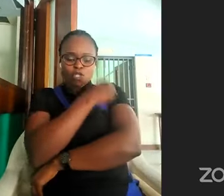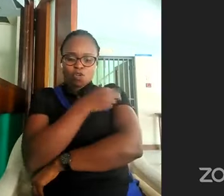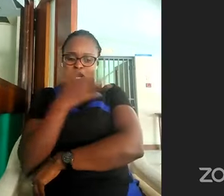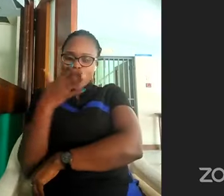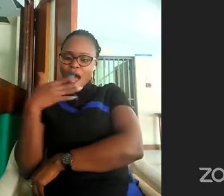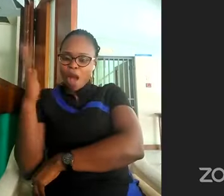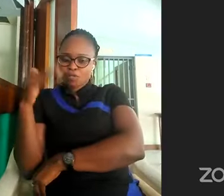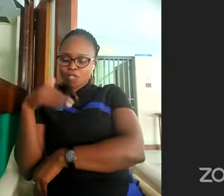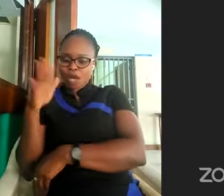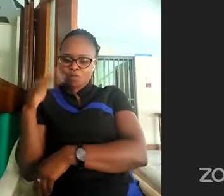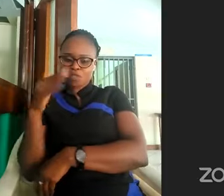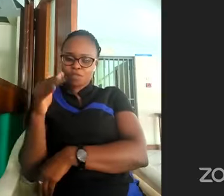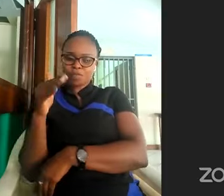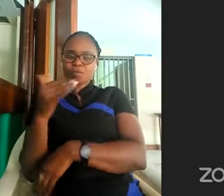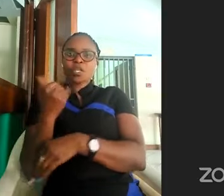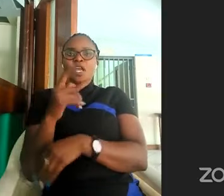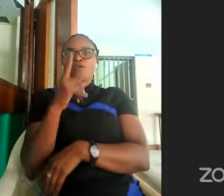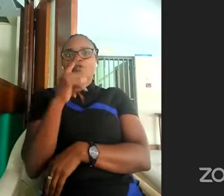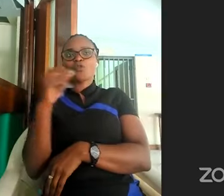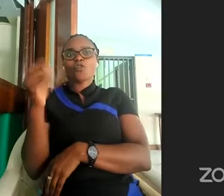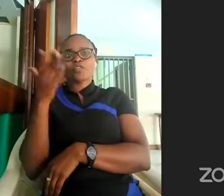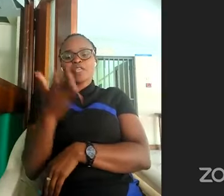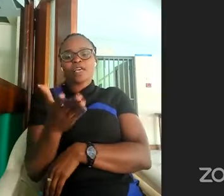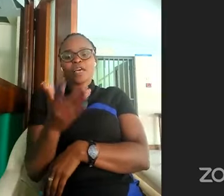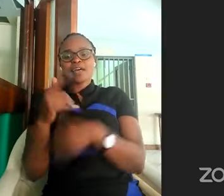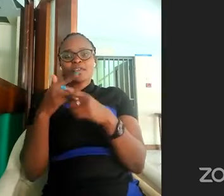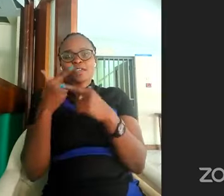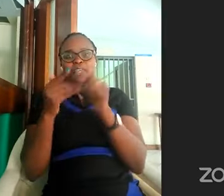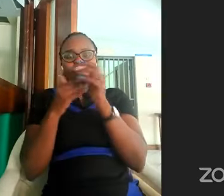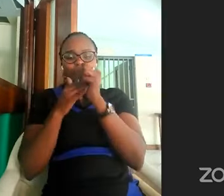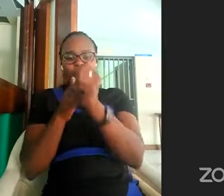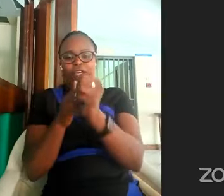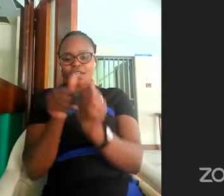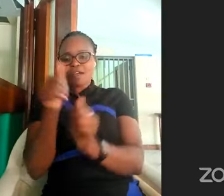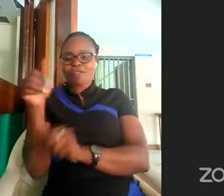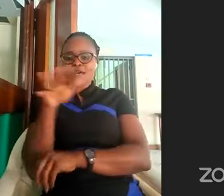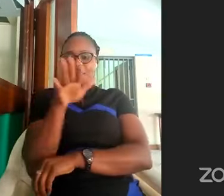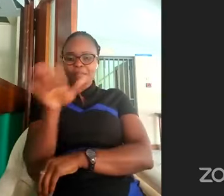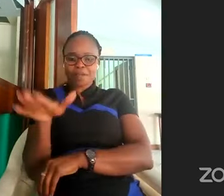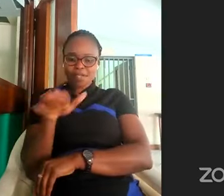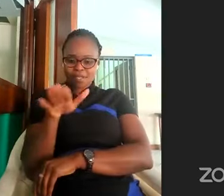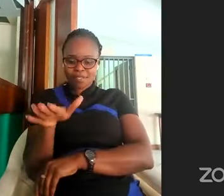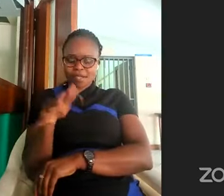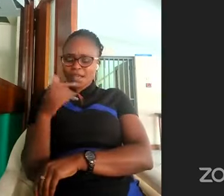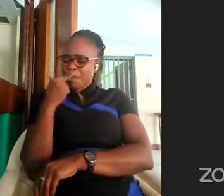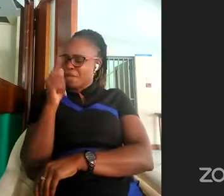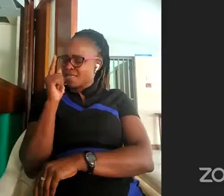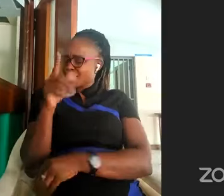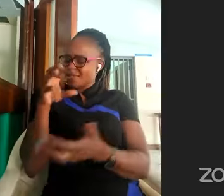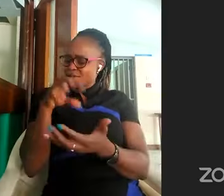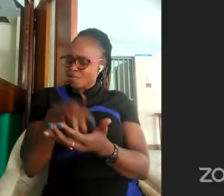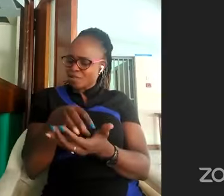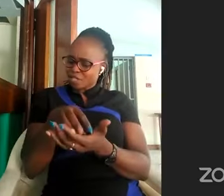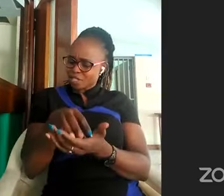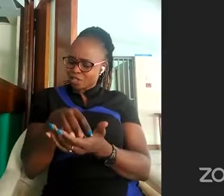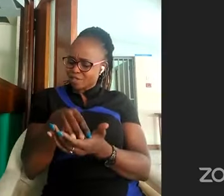going for an operation, then somebody tells you, oh, you know, this is your condition. No, you need just to go somewhere. Let me direct you